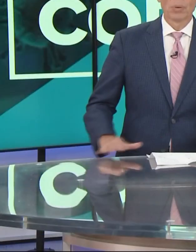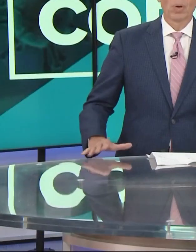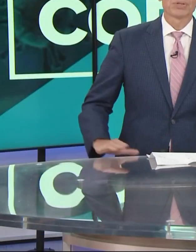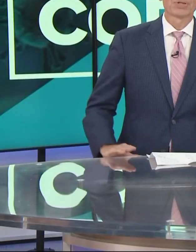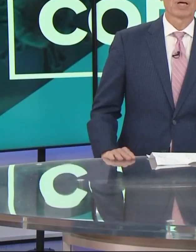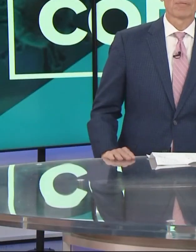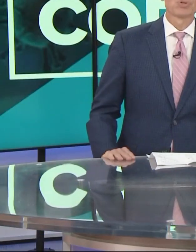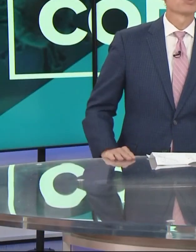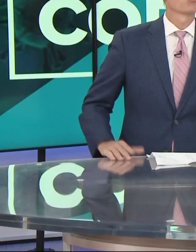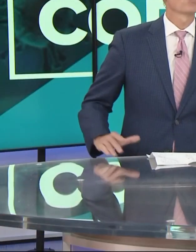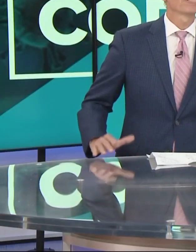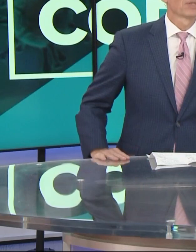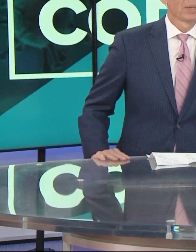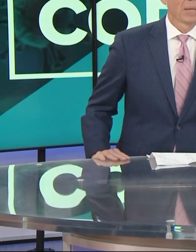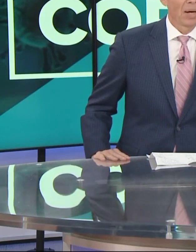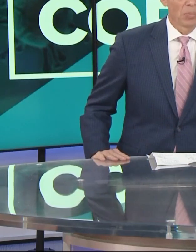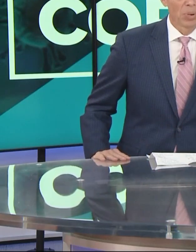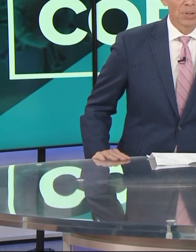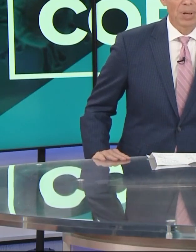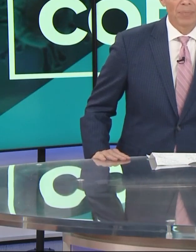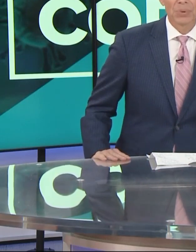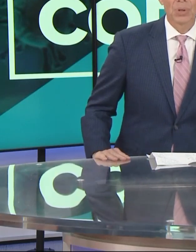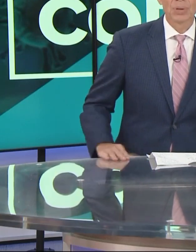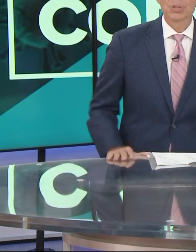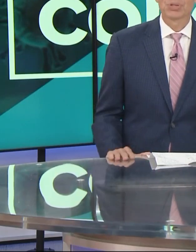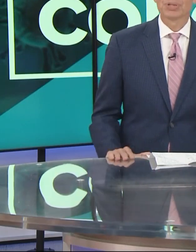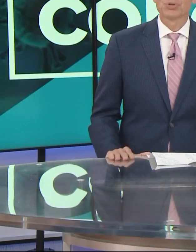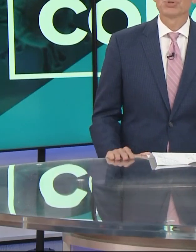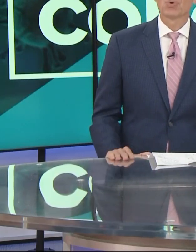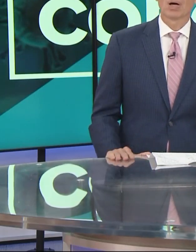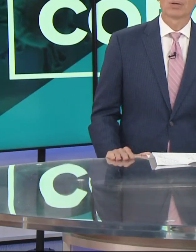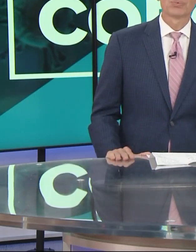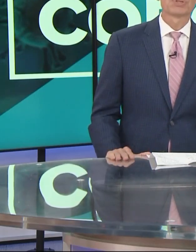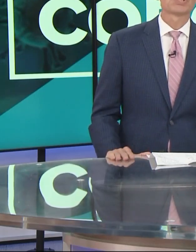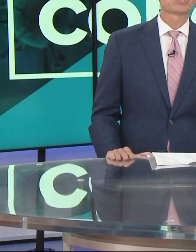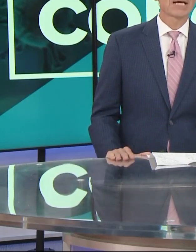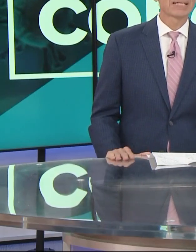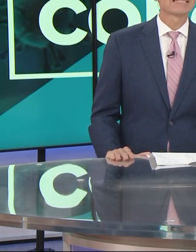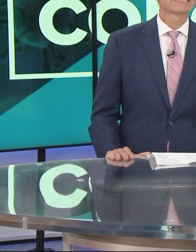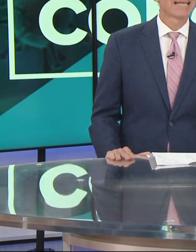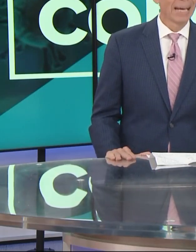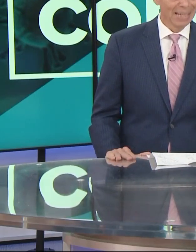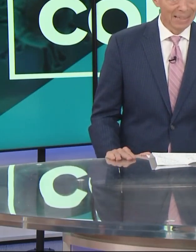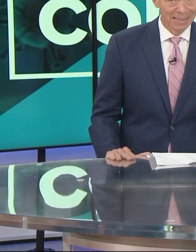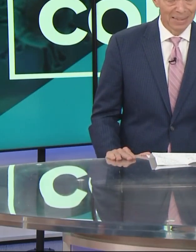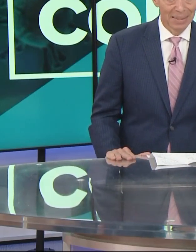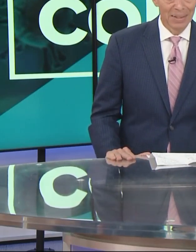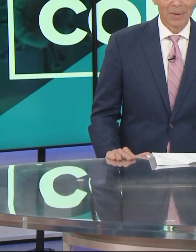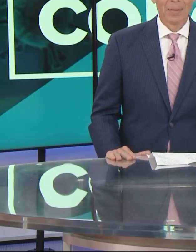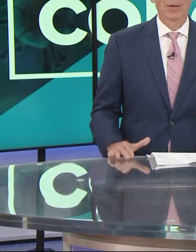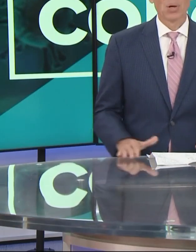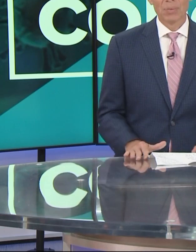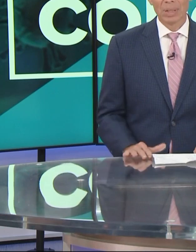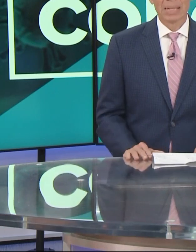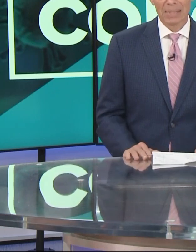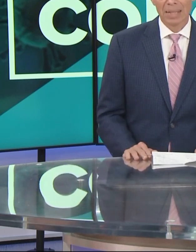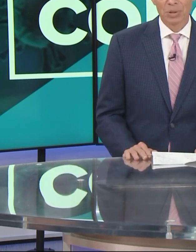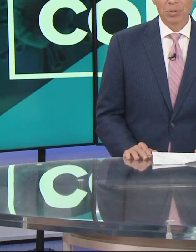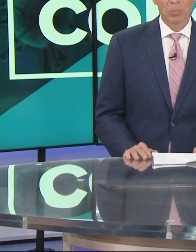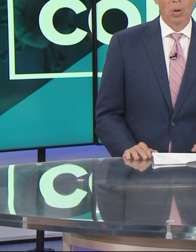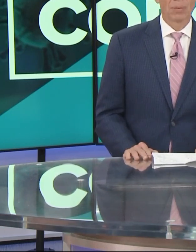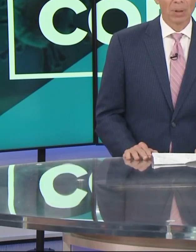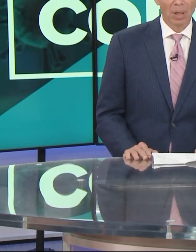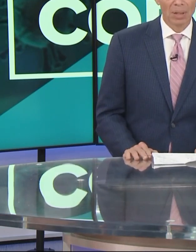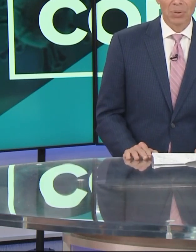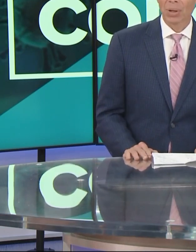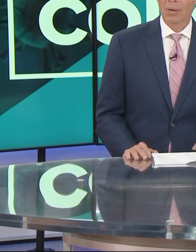And you've been watching the governor's weekly now press conference on this, the 202nd day that COVID-19 has